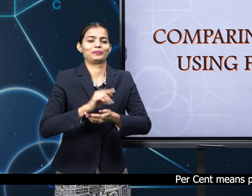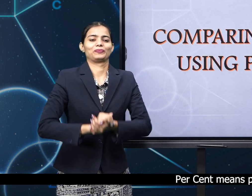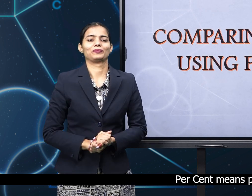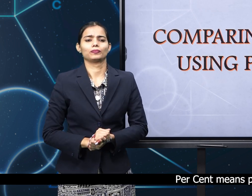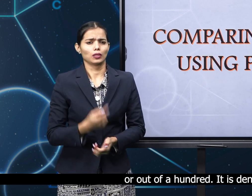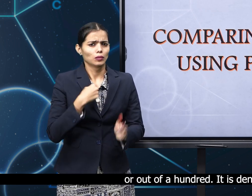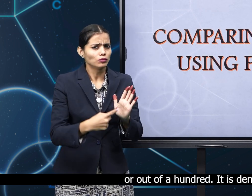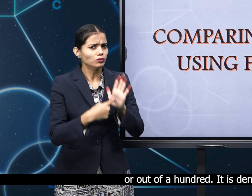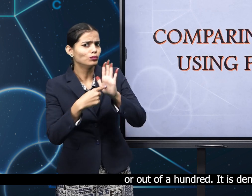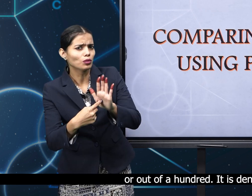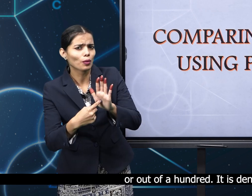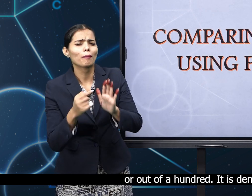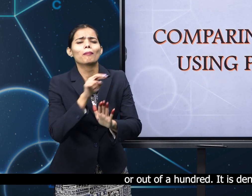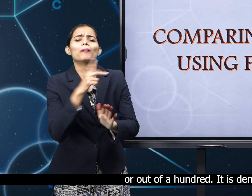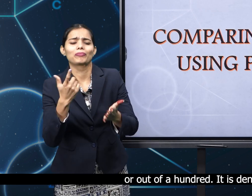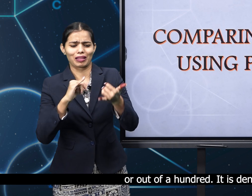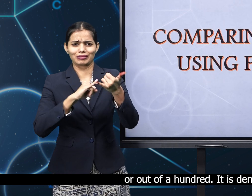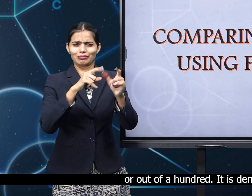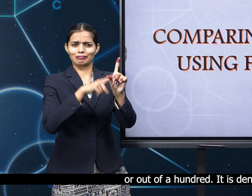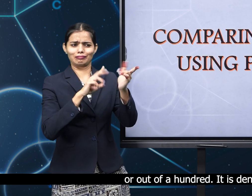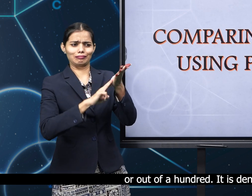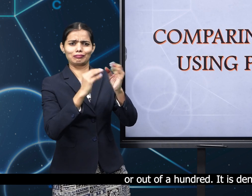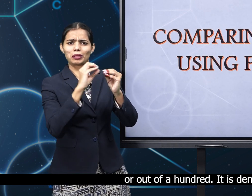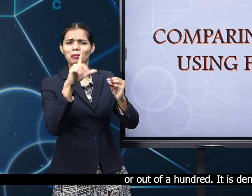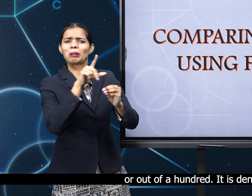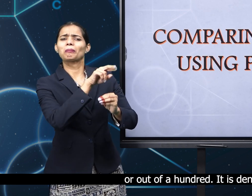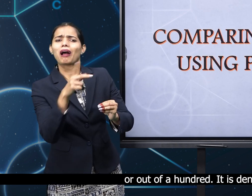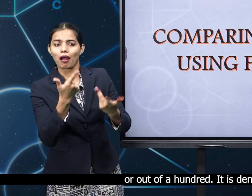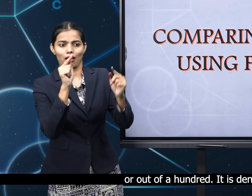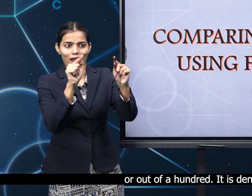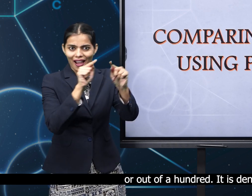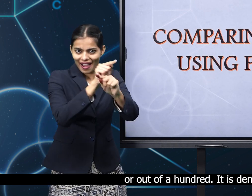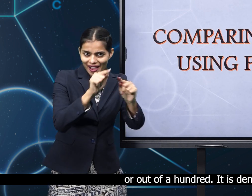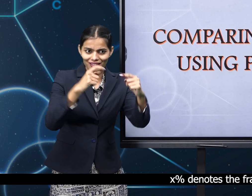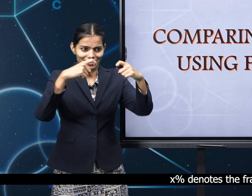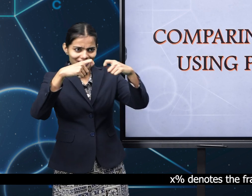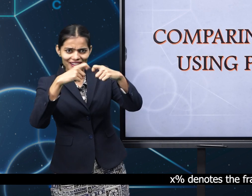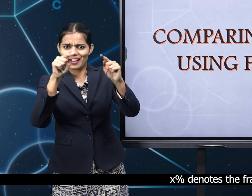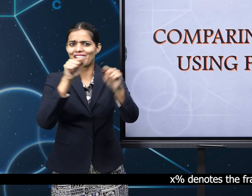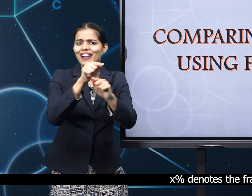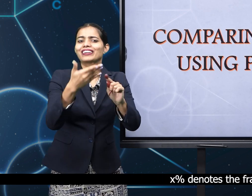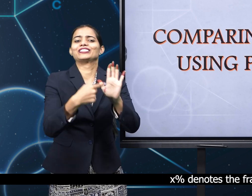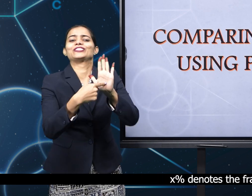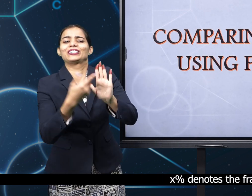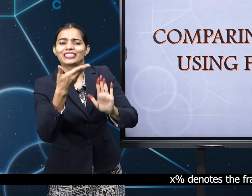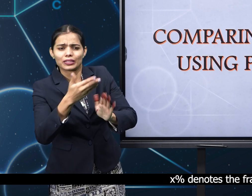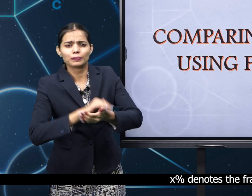It is denoted by the symbol percent. X percent denotes the fraction